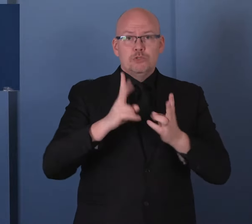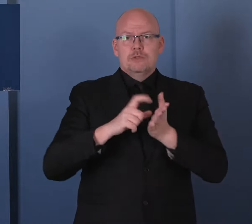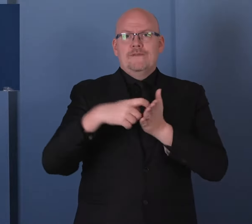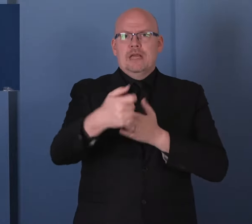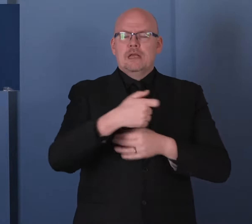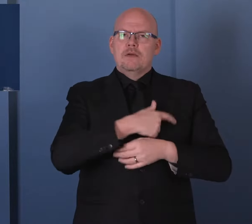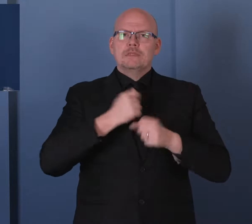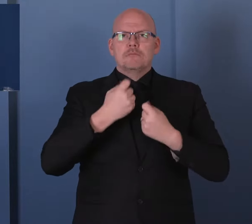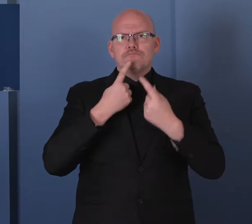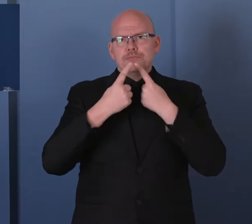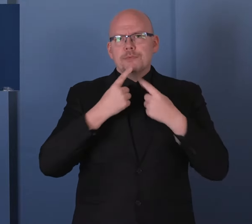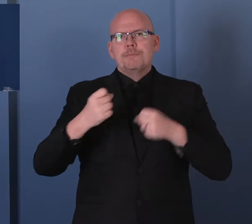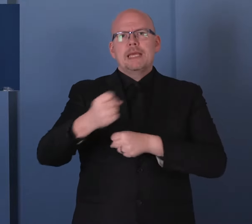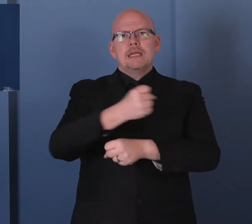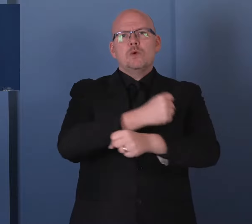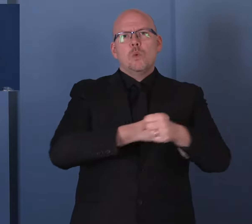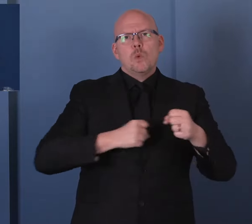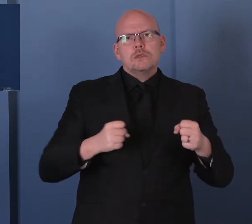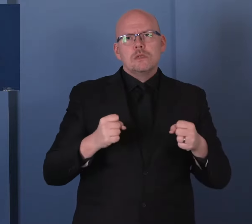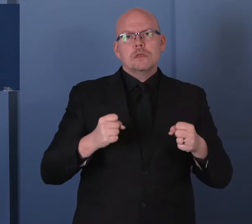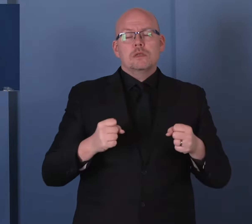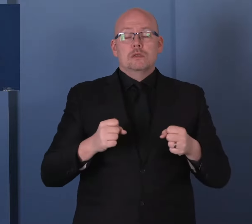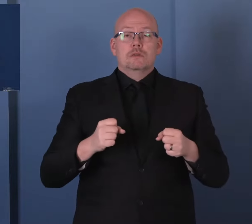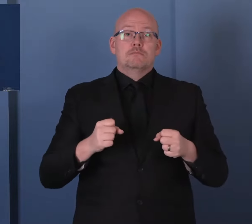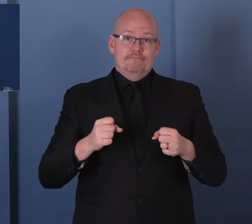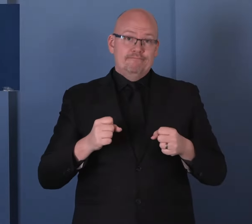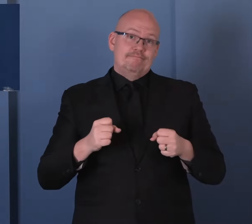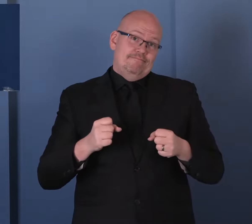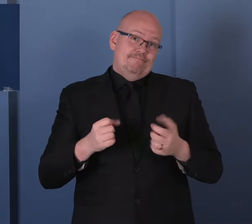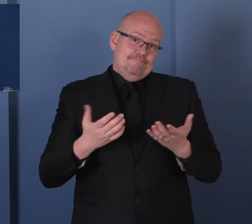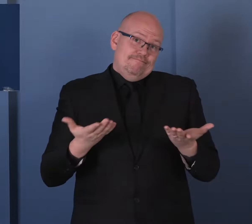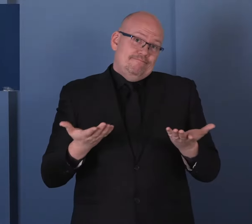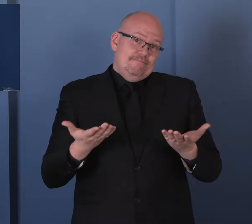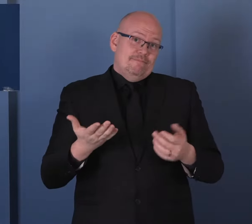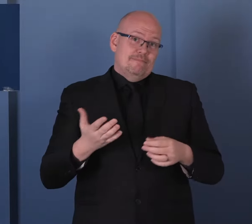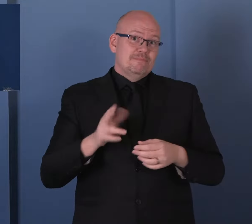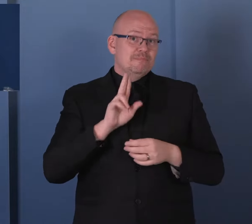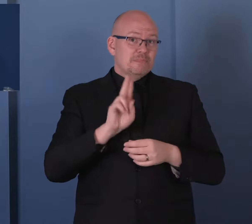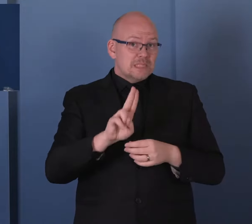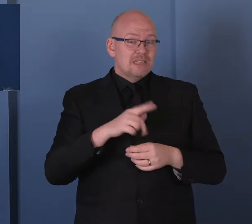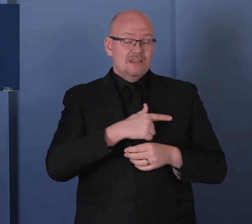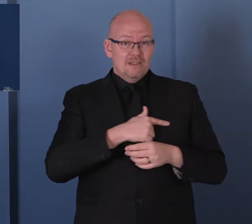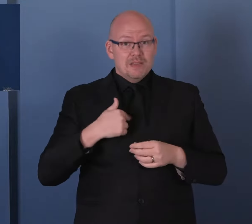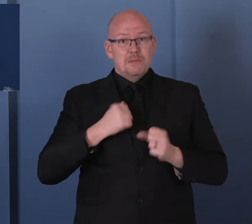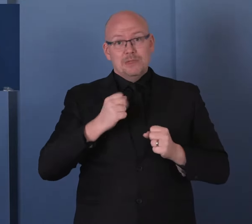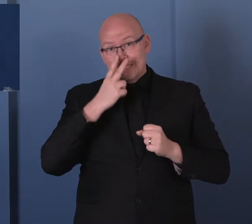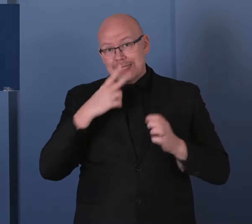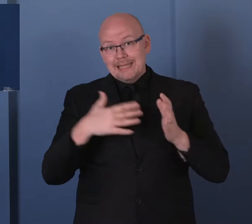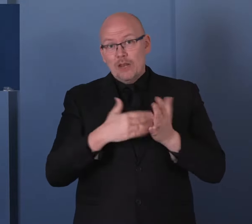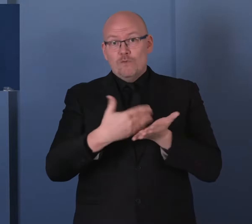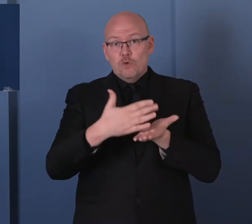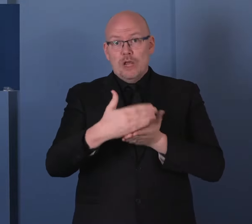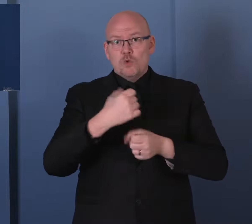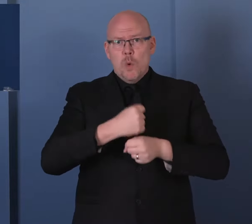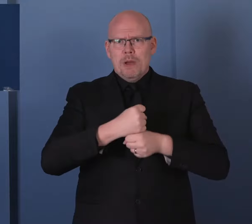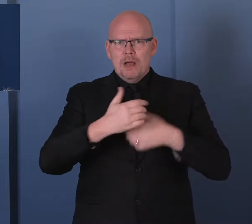include migration, and there are good reasons for that. We need to bring the work forward on the